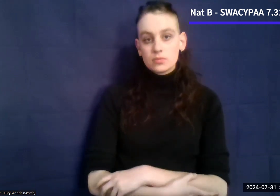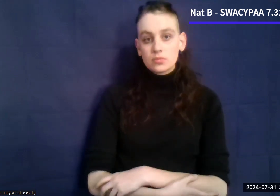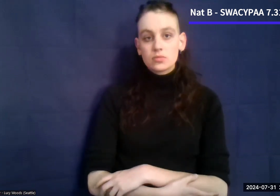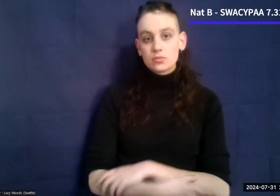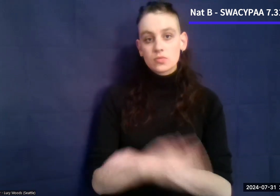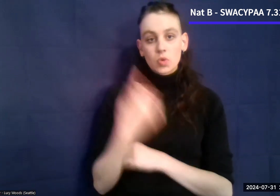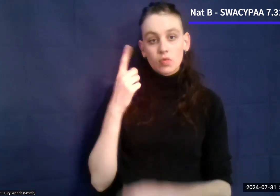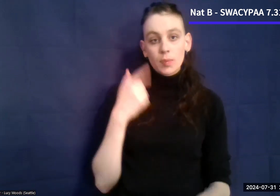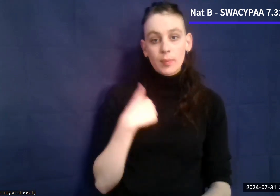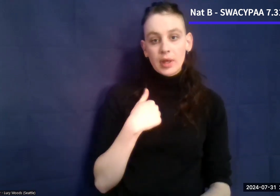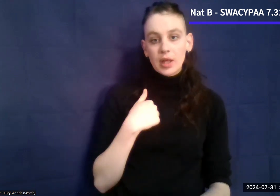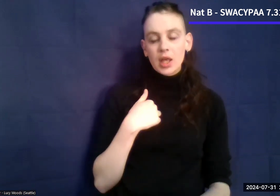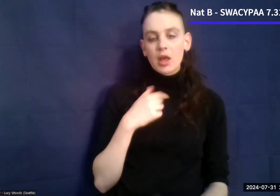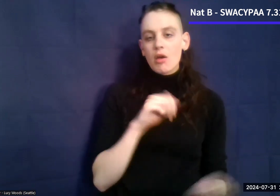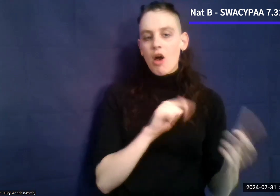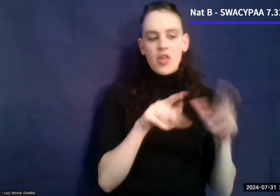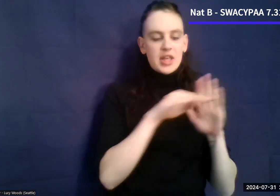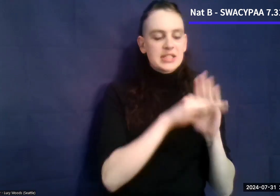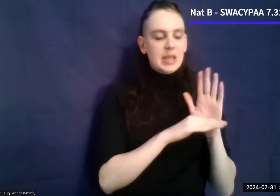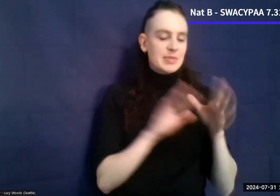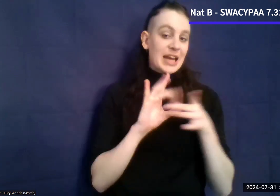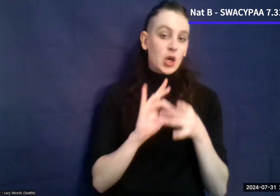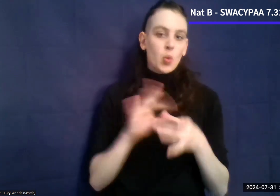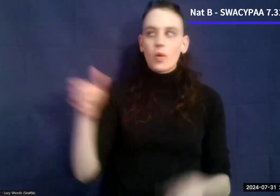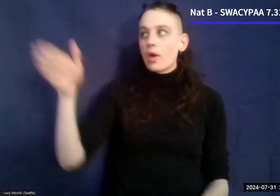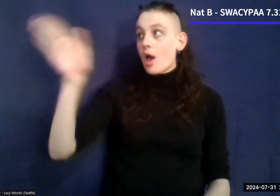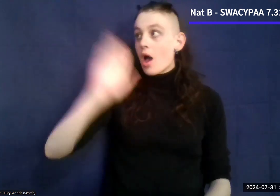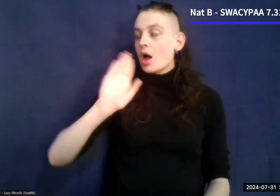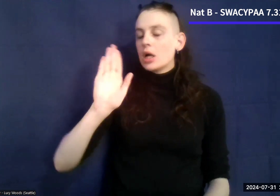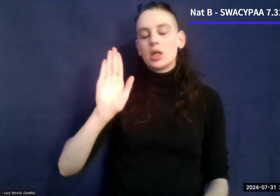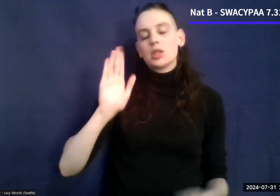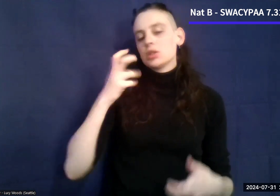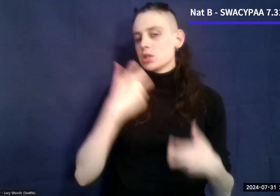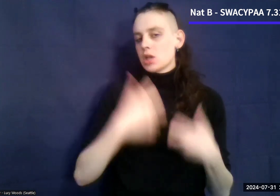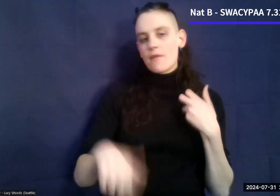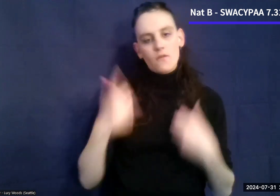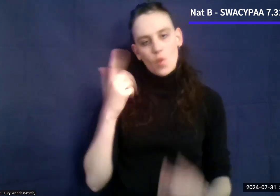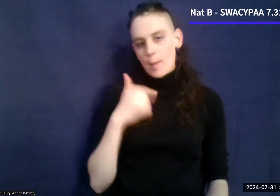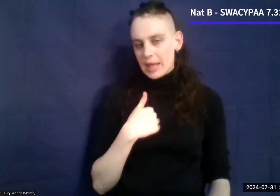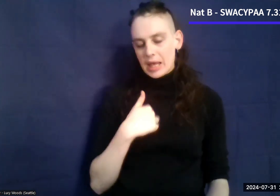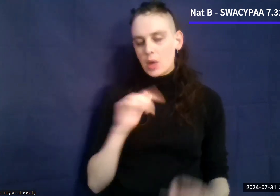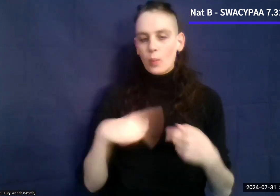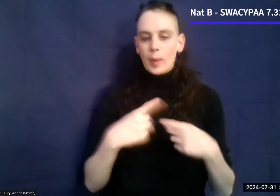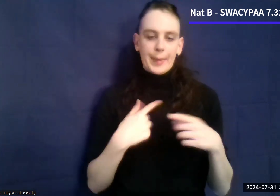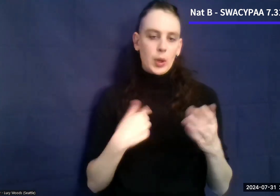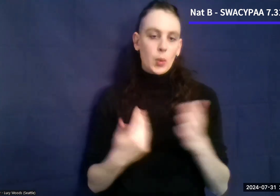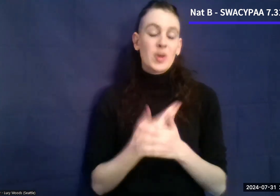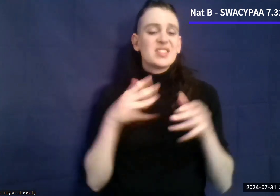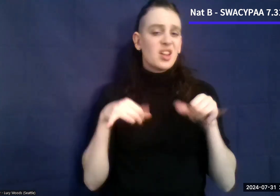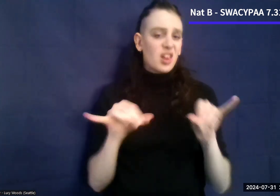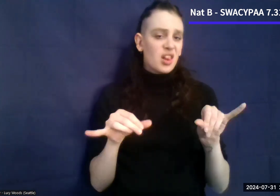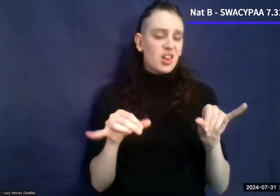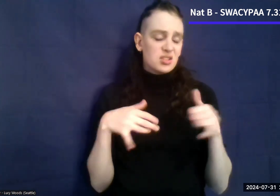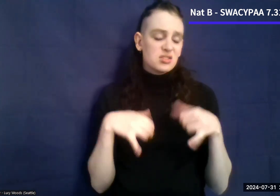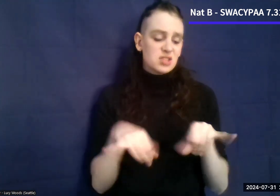all the ones with God in it, super hard for me to handle when I first came in. Still hard, really.